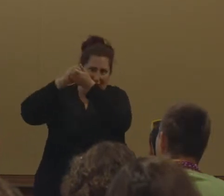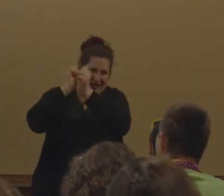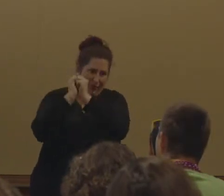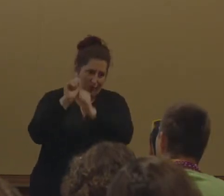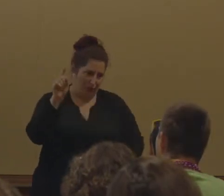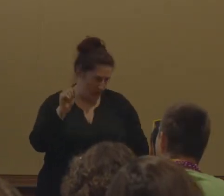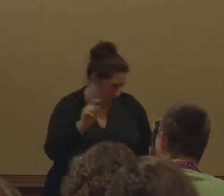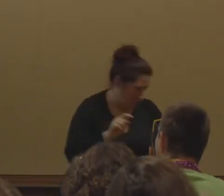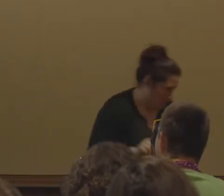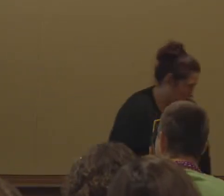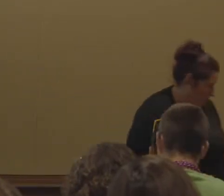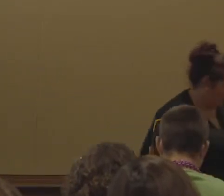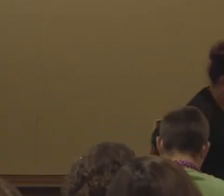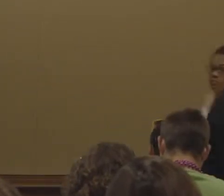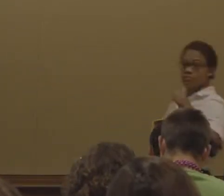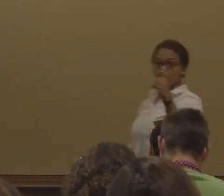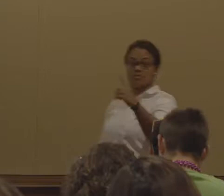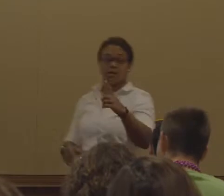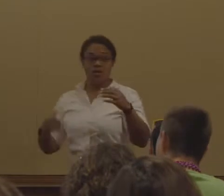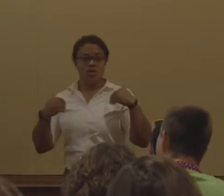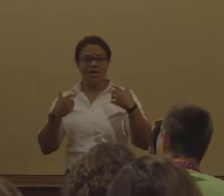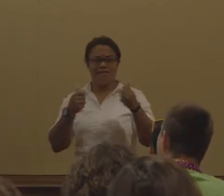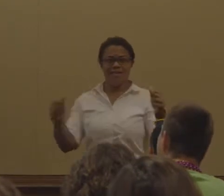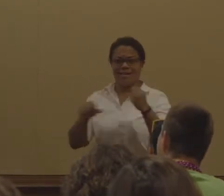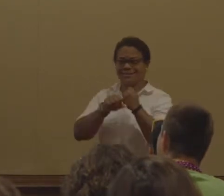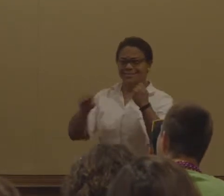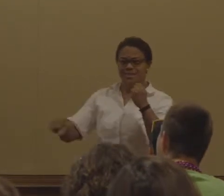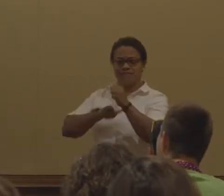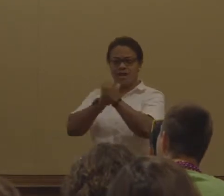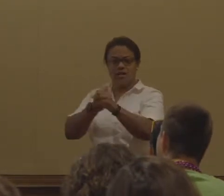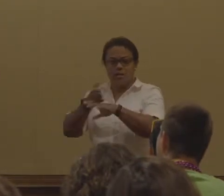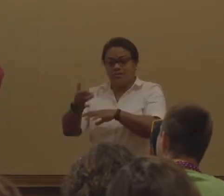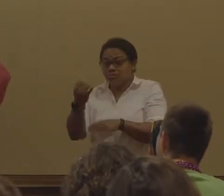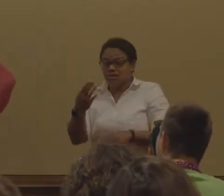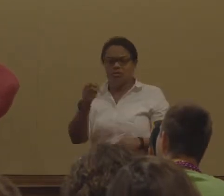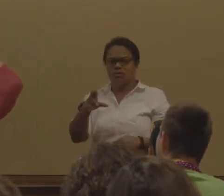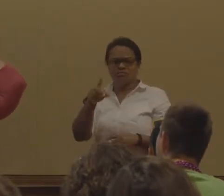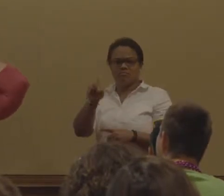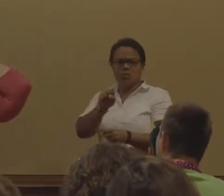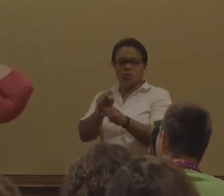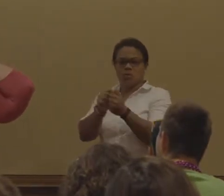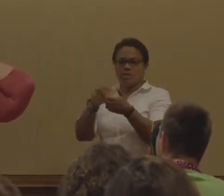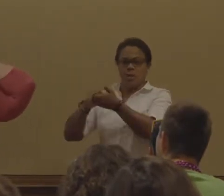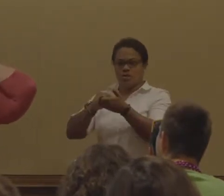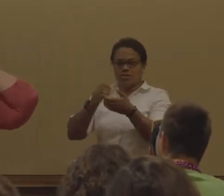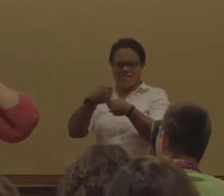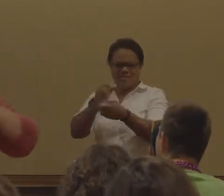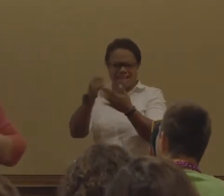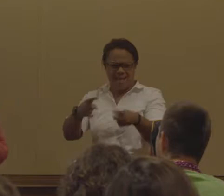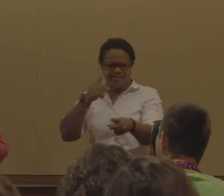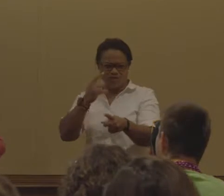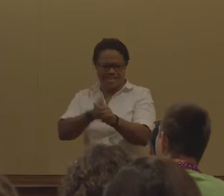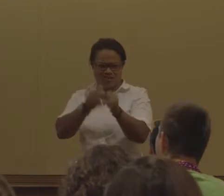Okay. Yes? Do you have any extended follow-along for jobs, or is that where you work with a partner to make that happen for the